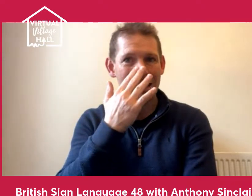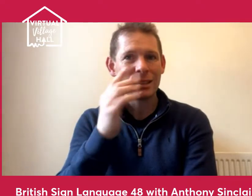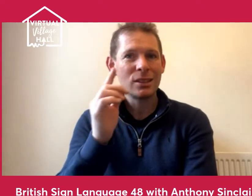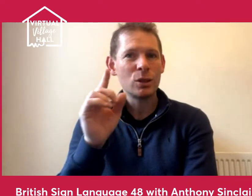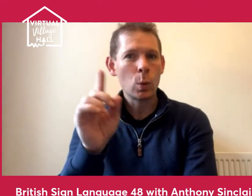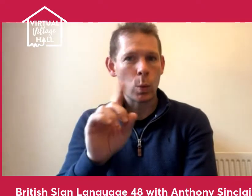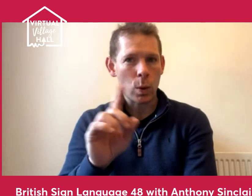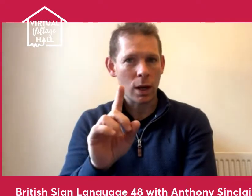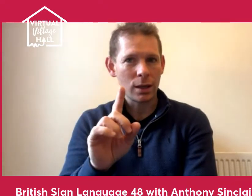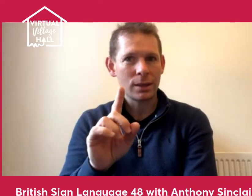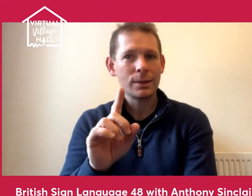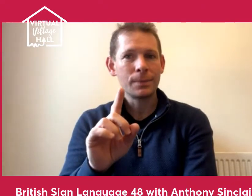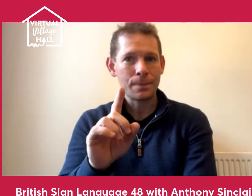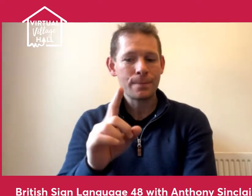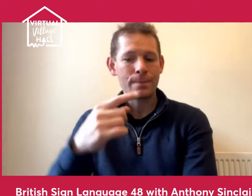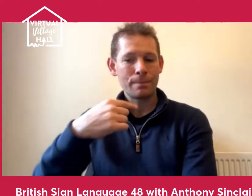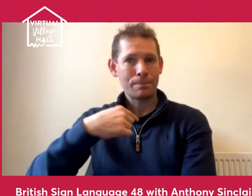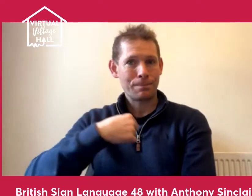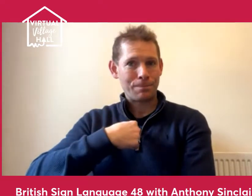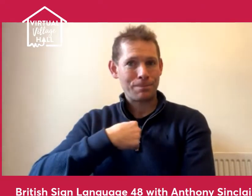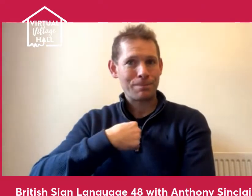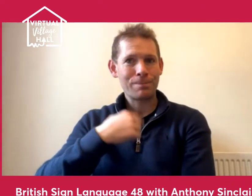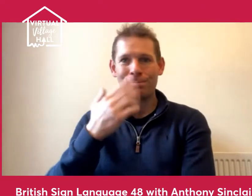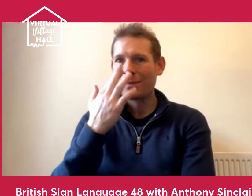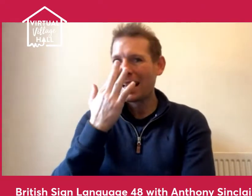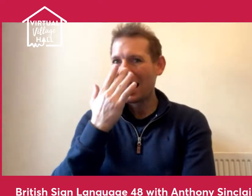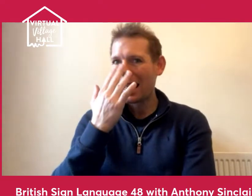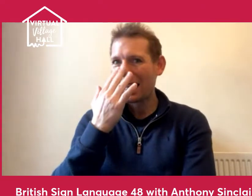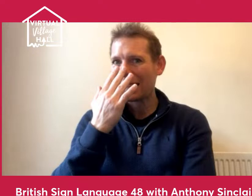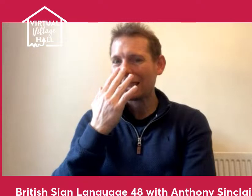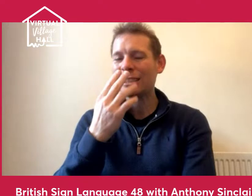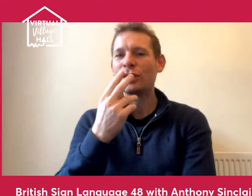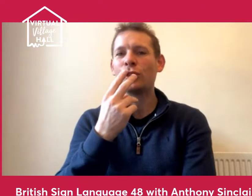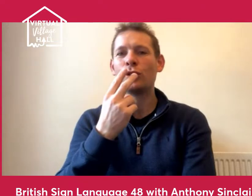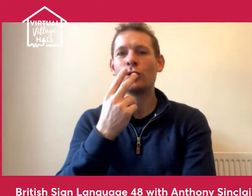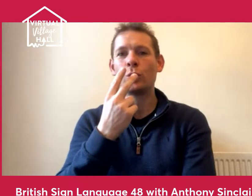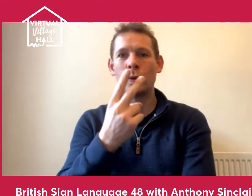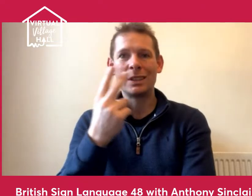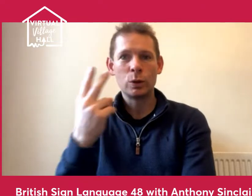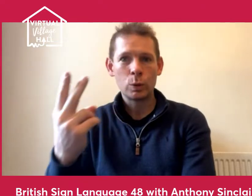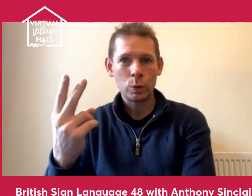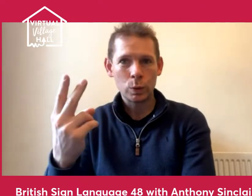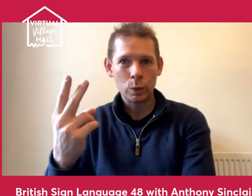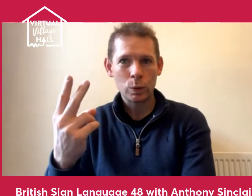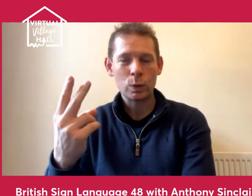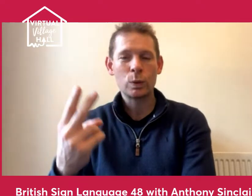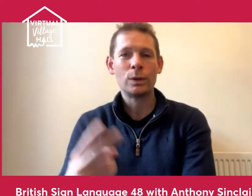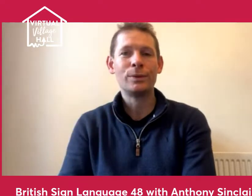Your age is what? My age is 22.